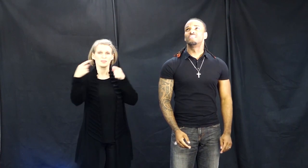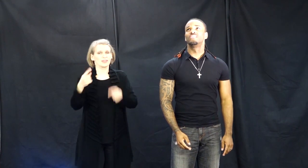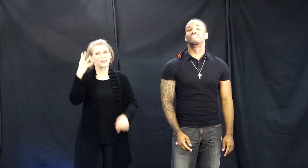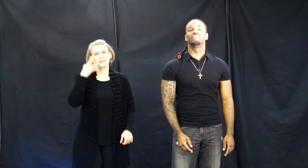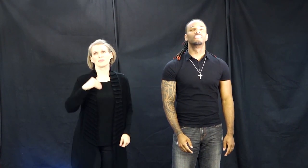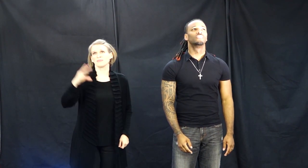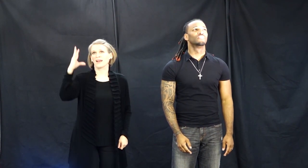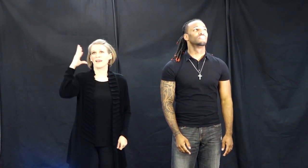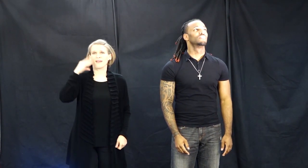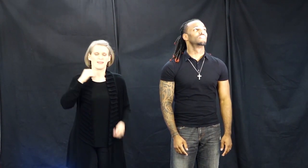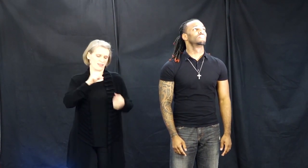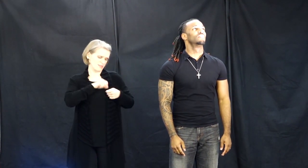the